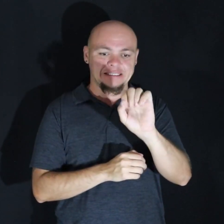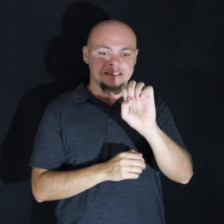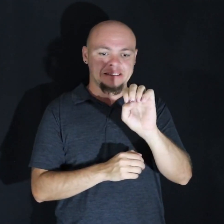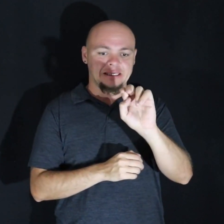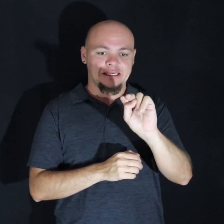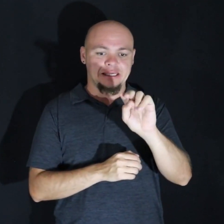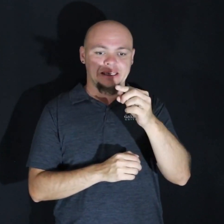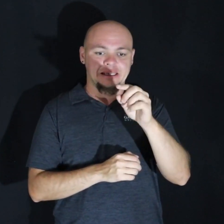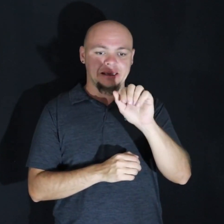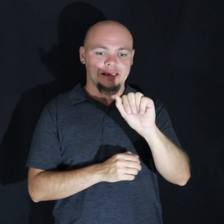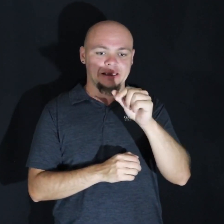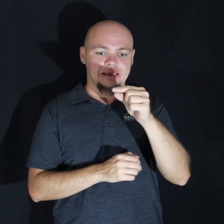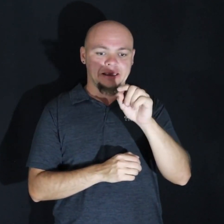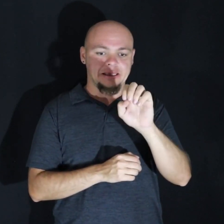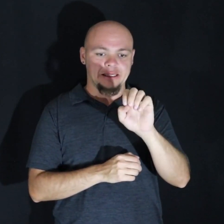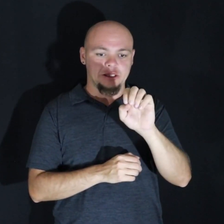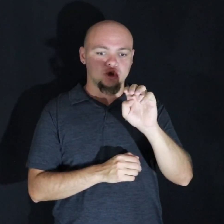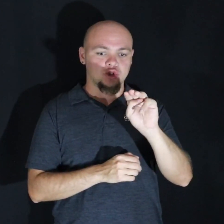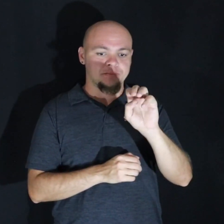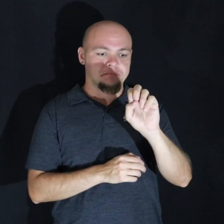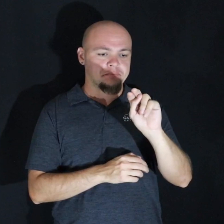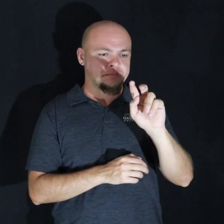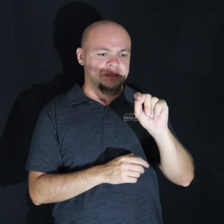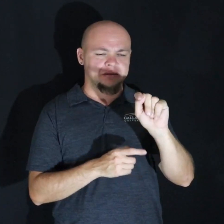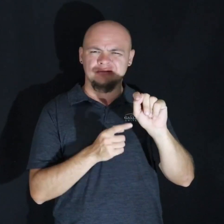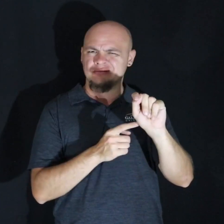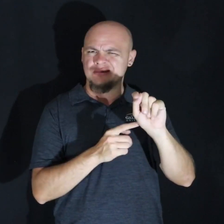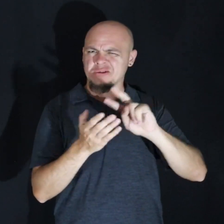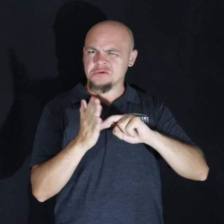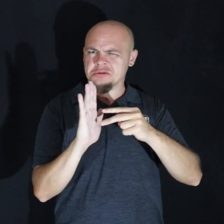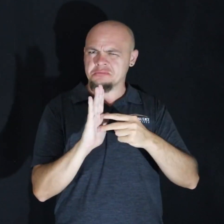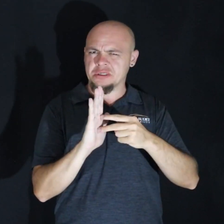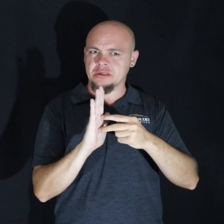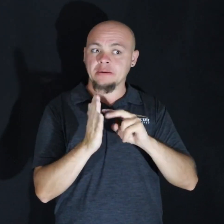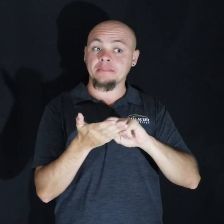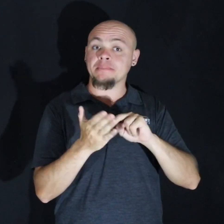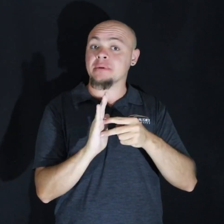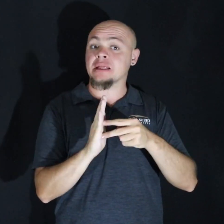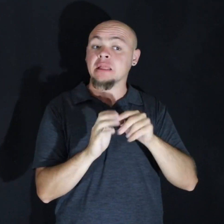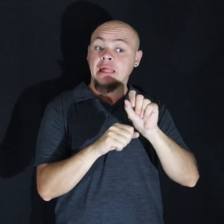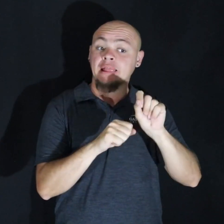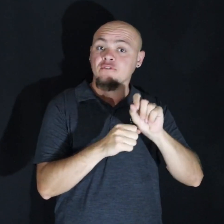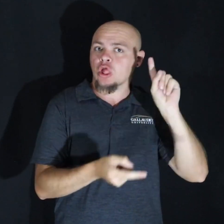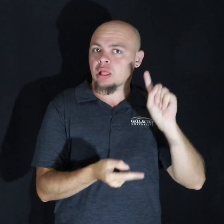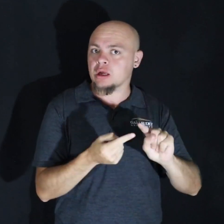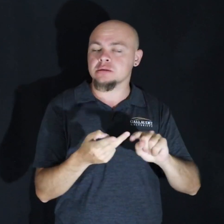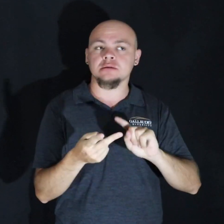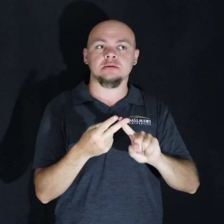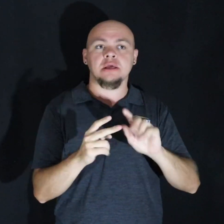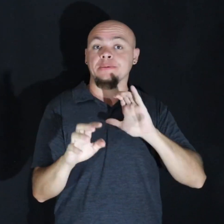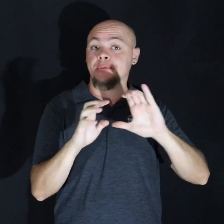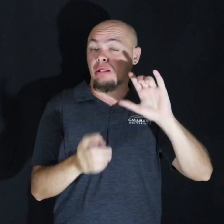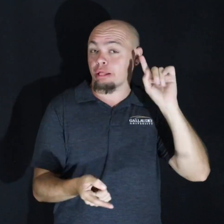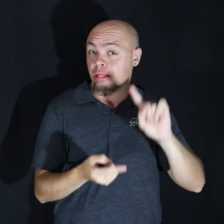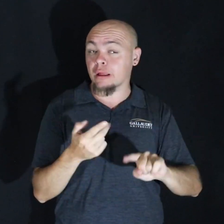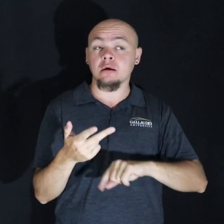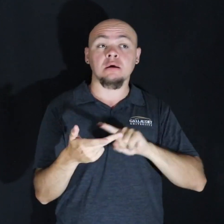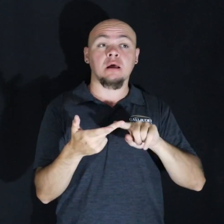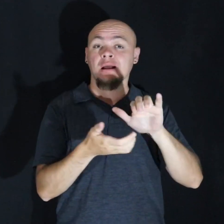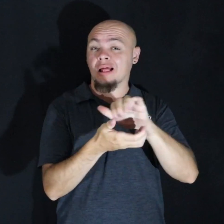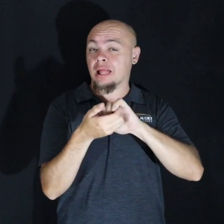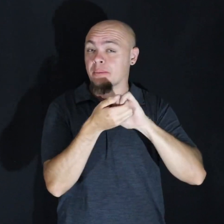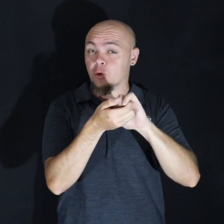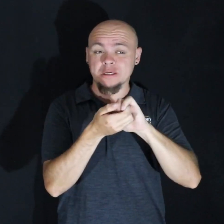what does disengagement mean? Disengagement means less effort, less communication, less collaboration, and less